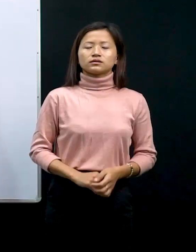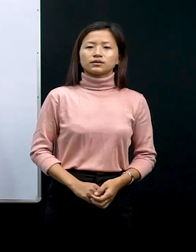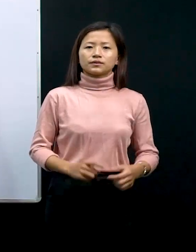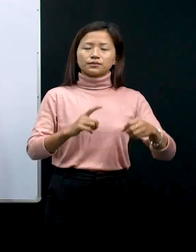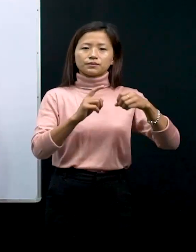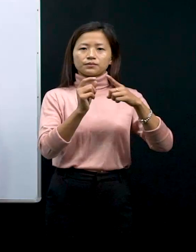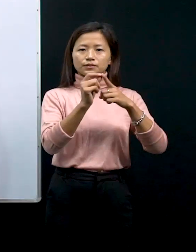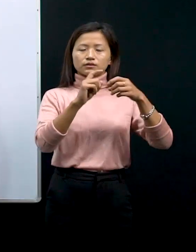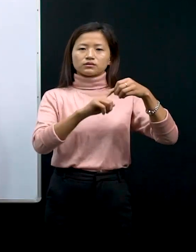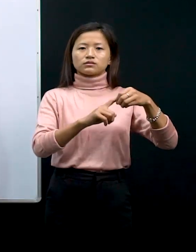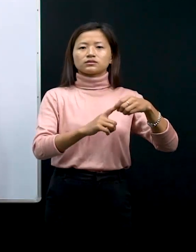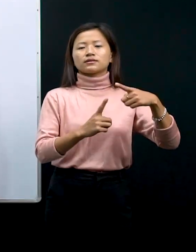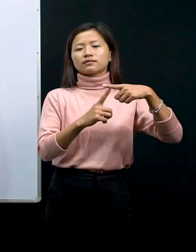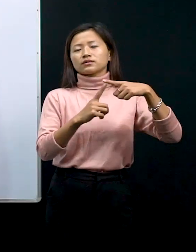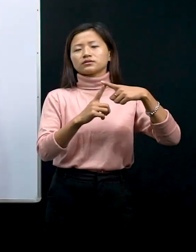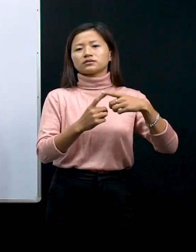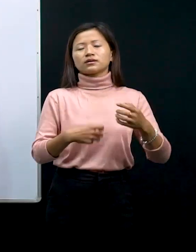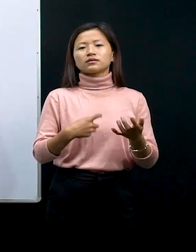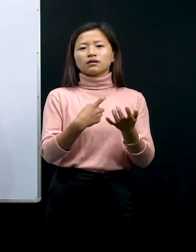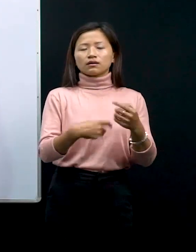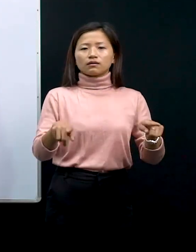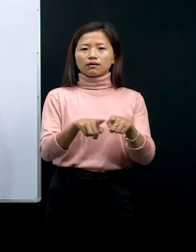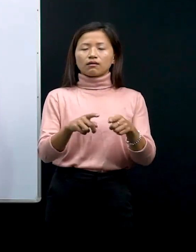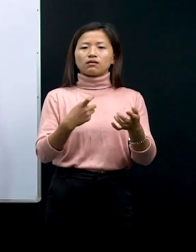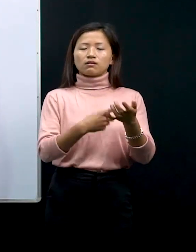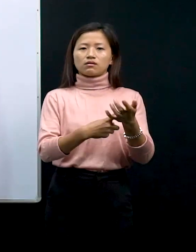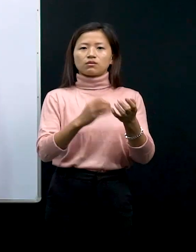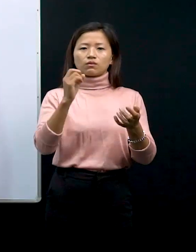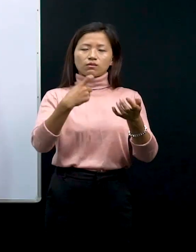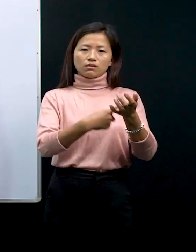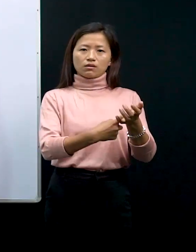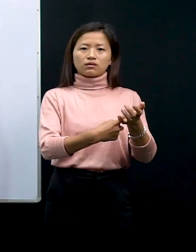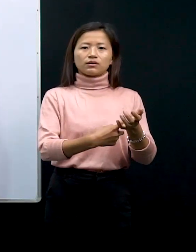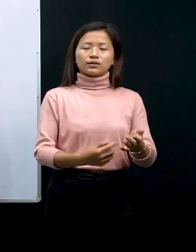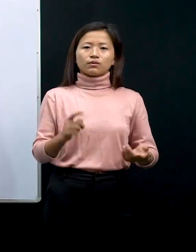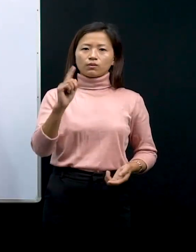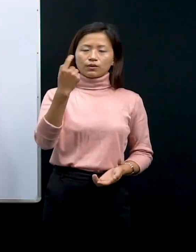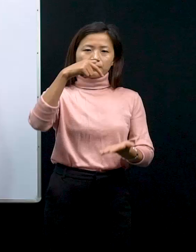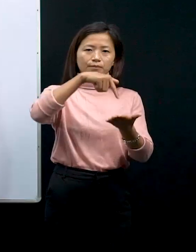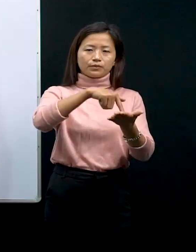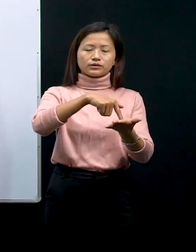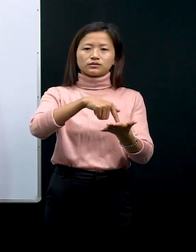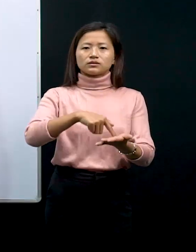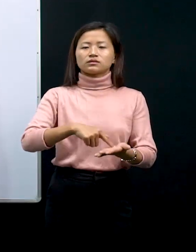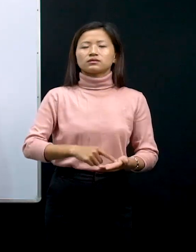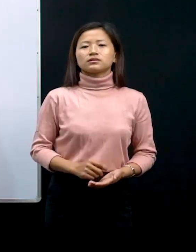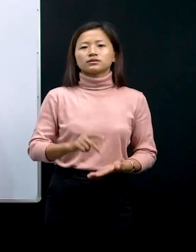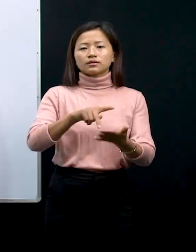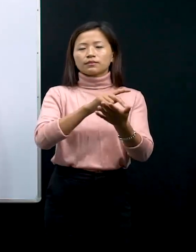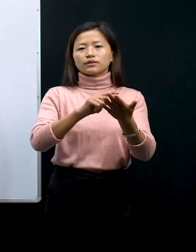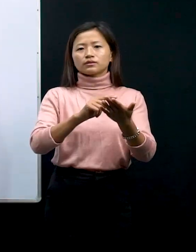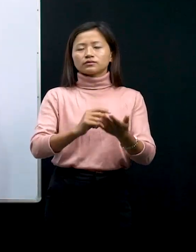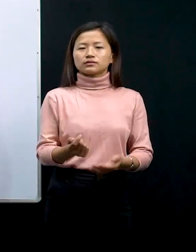PQ is a tangent, OR is a radius, PQ and O are meeting at one point, particular point, right? That